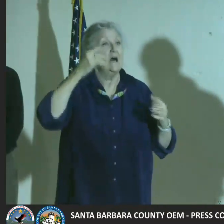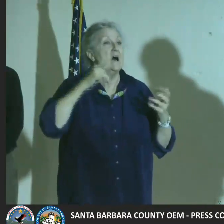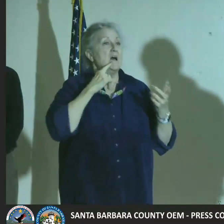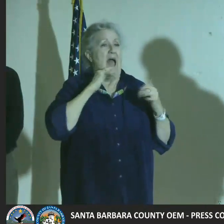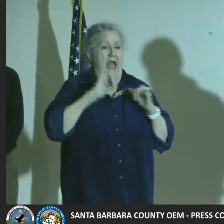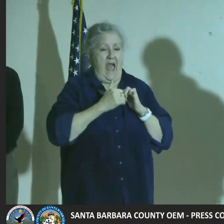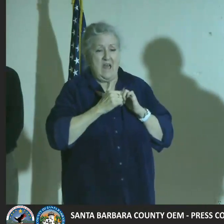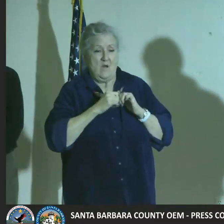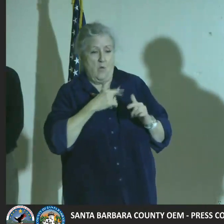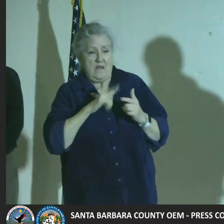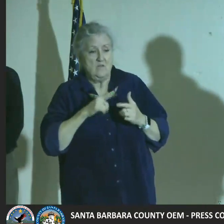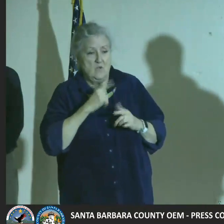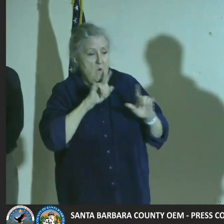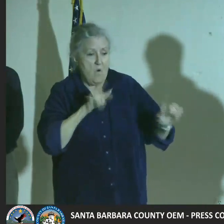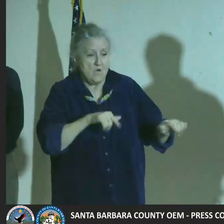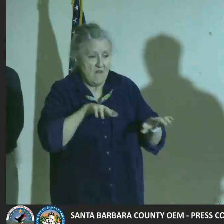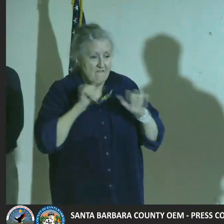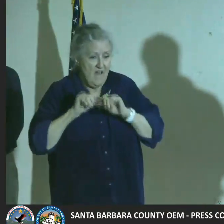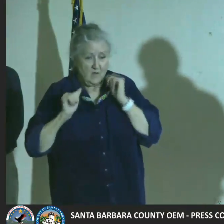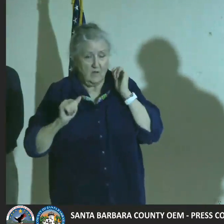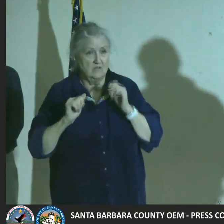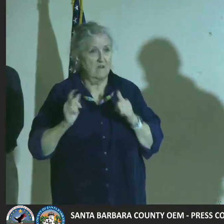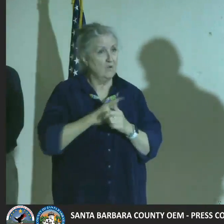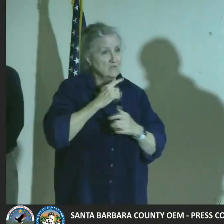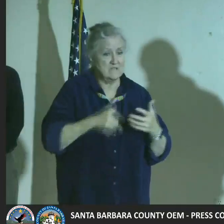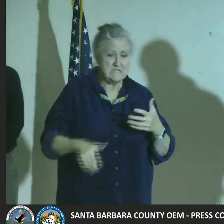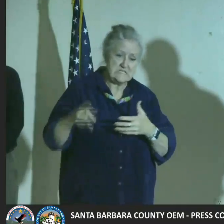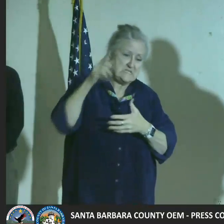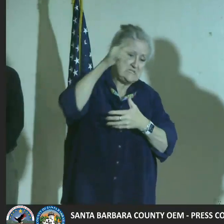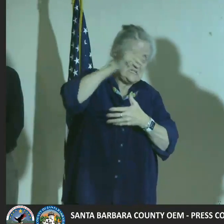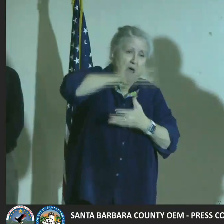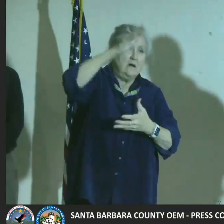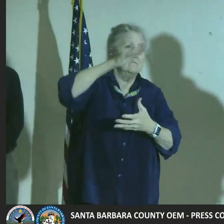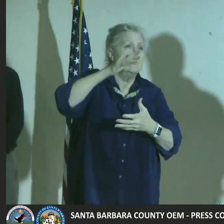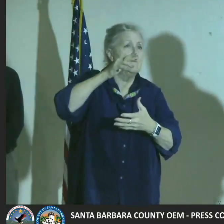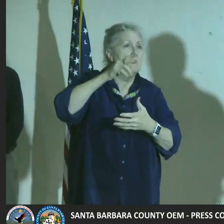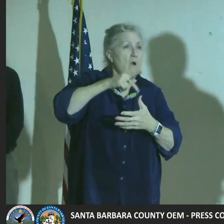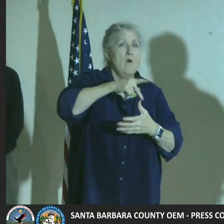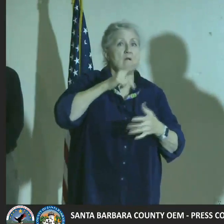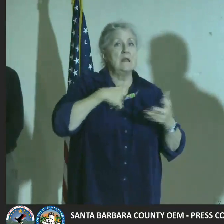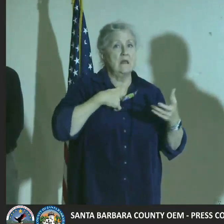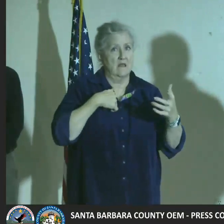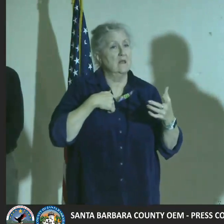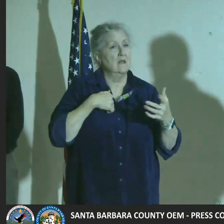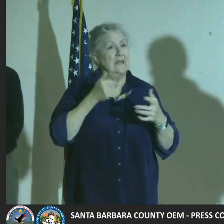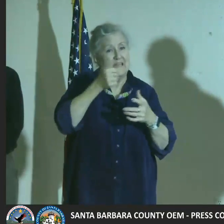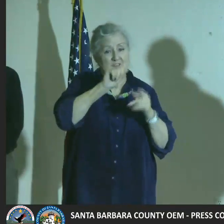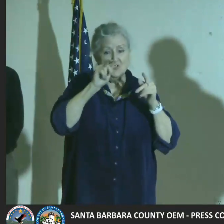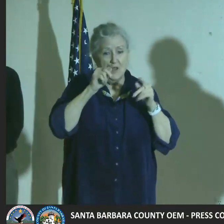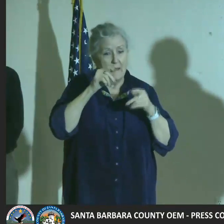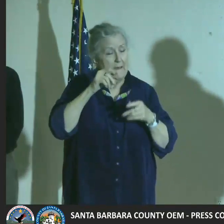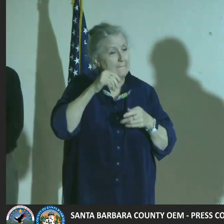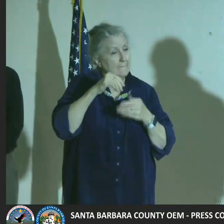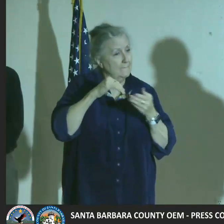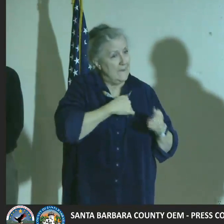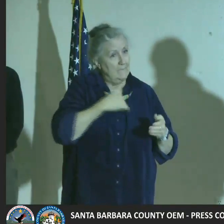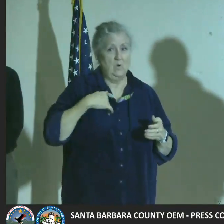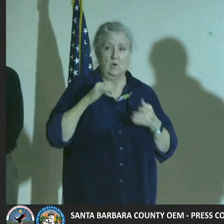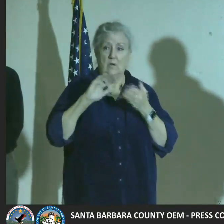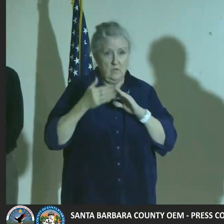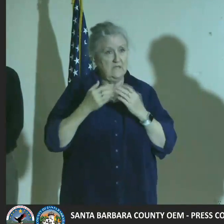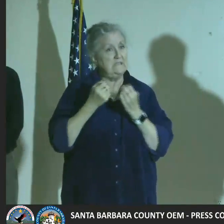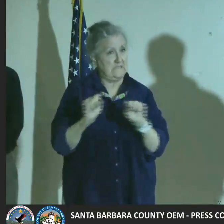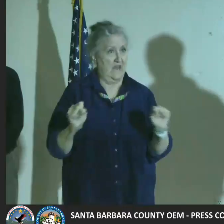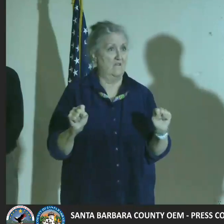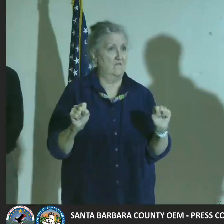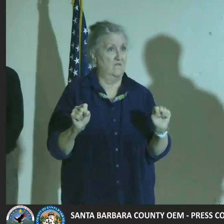evacuations. Our first and our top priority is always to keep each and every member of this community safe.